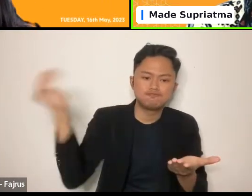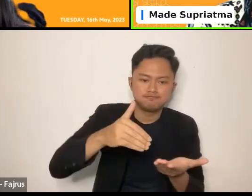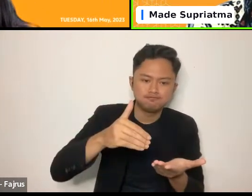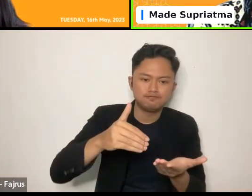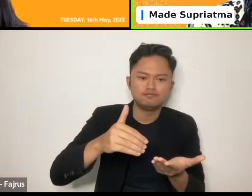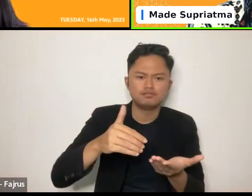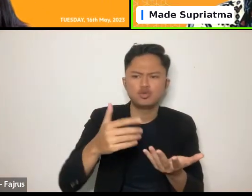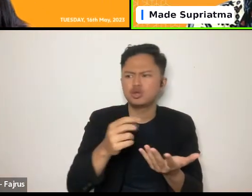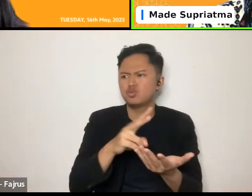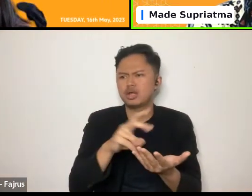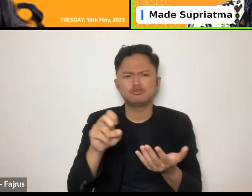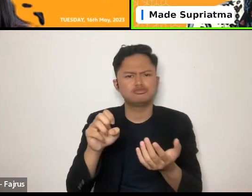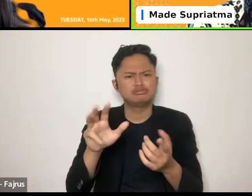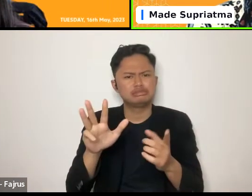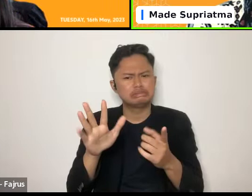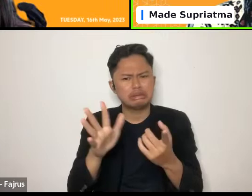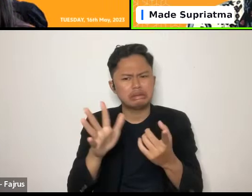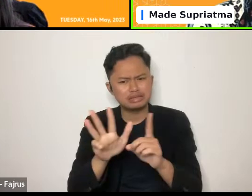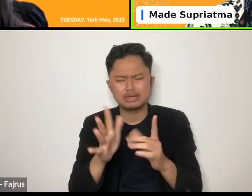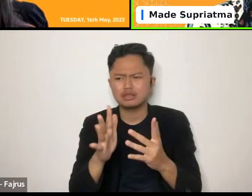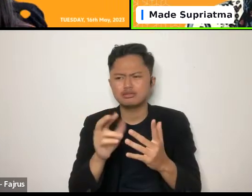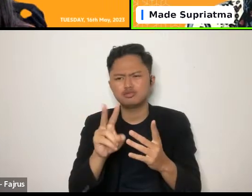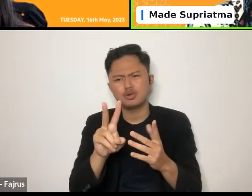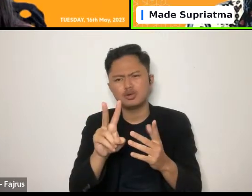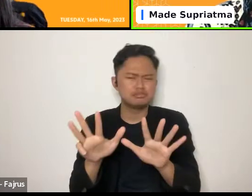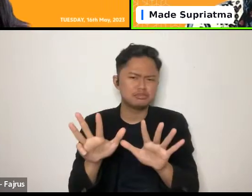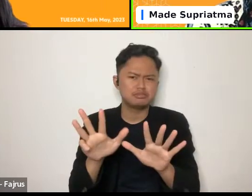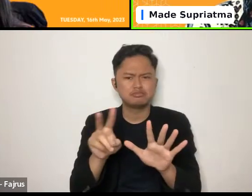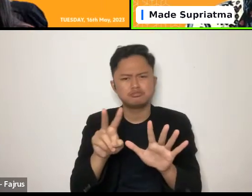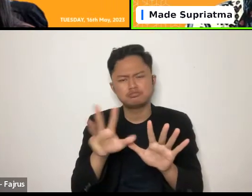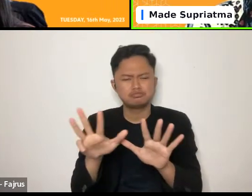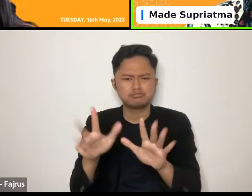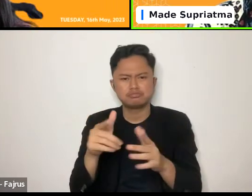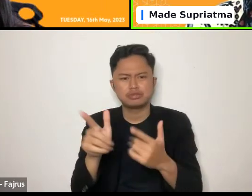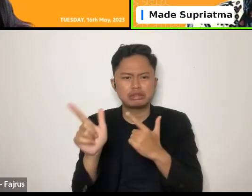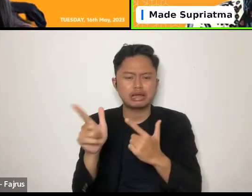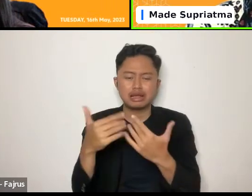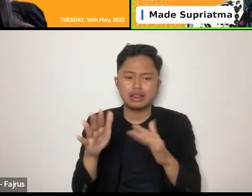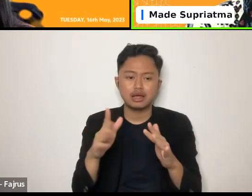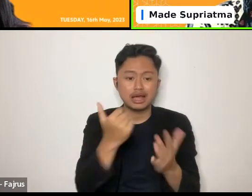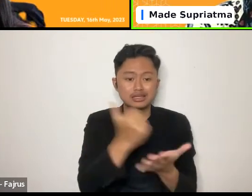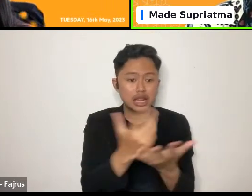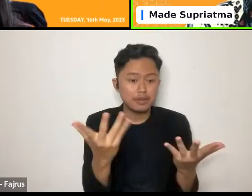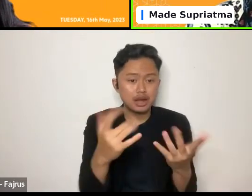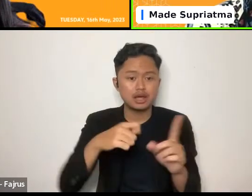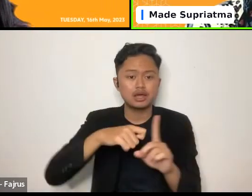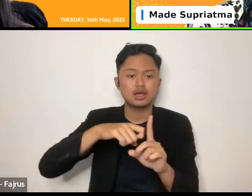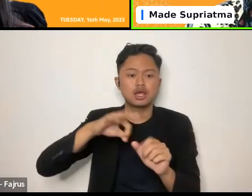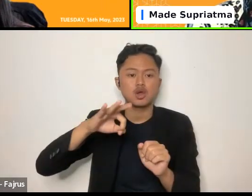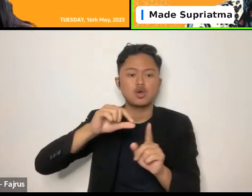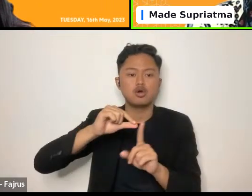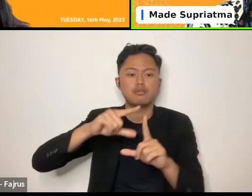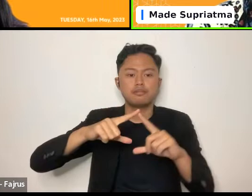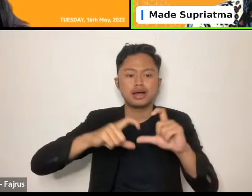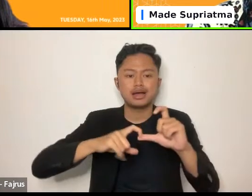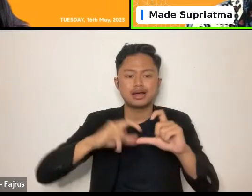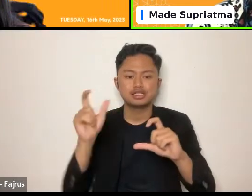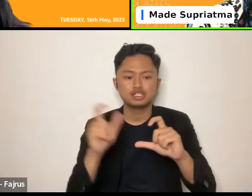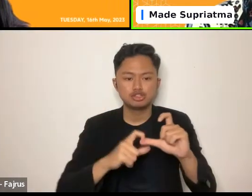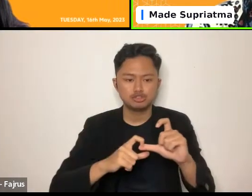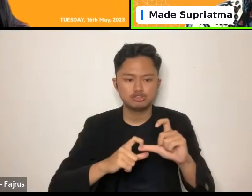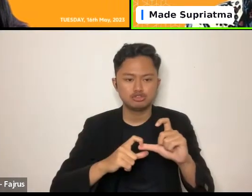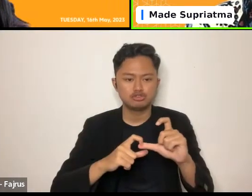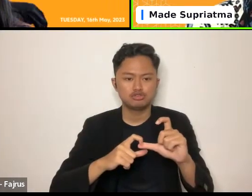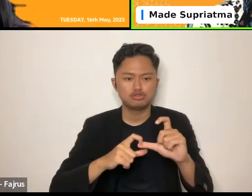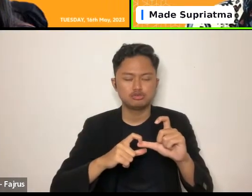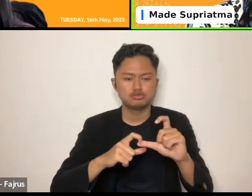soldiers are still missing right now, and they are from Kopassus, for God's sakes. We